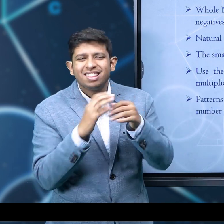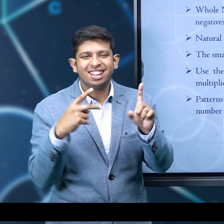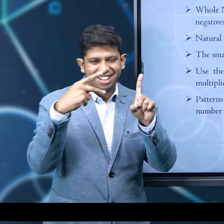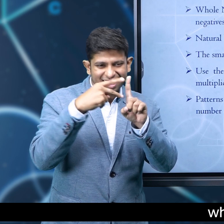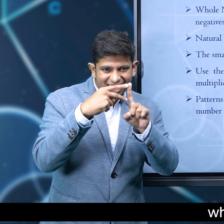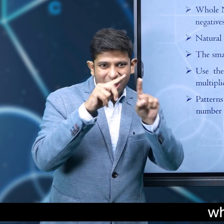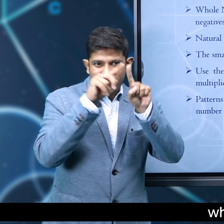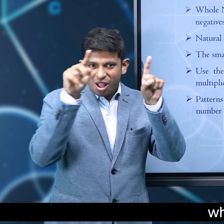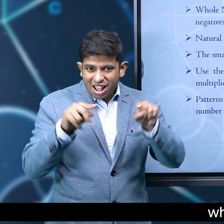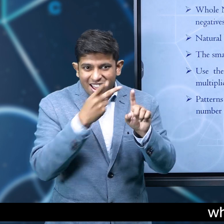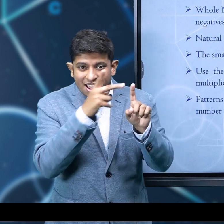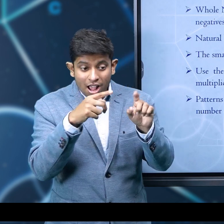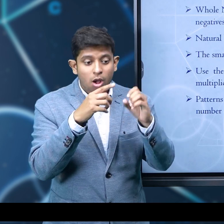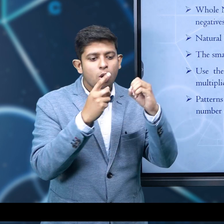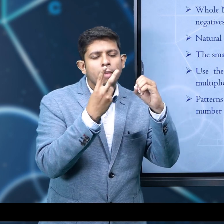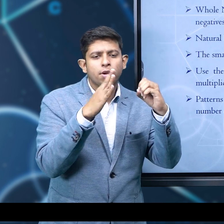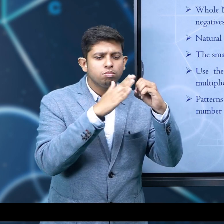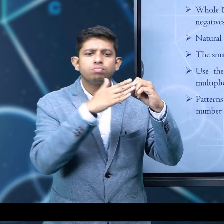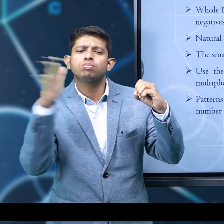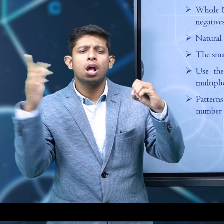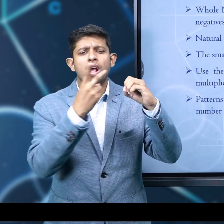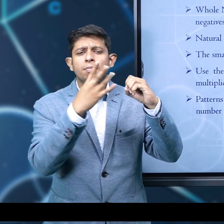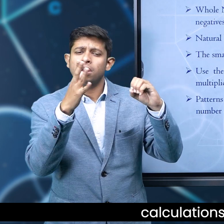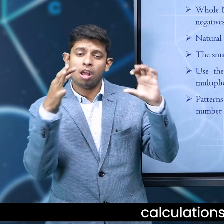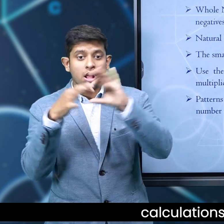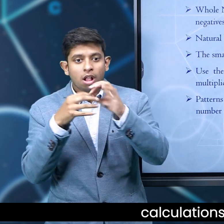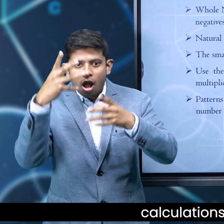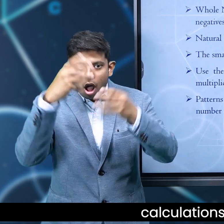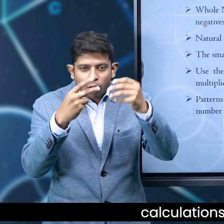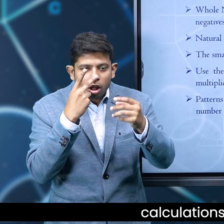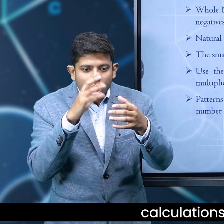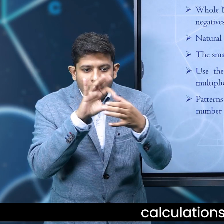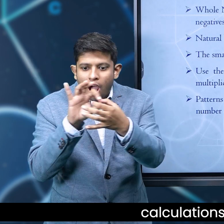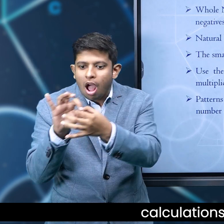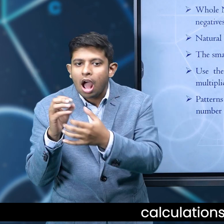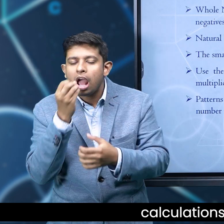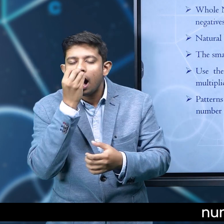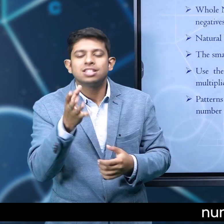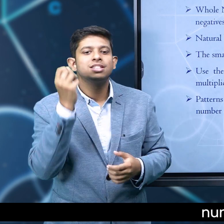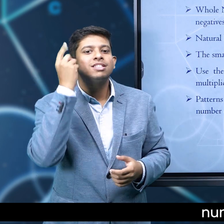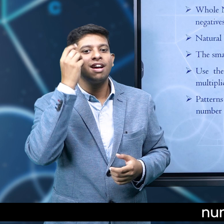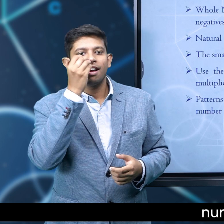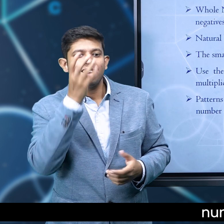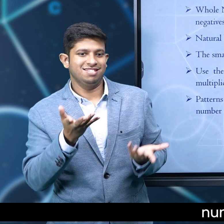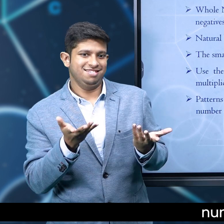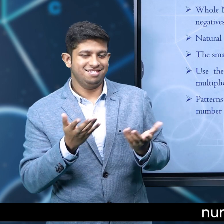Patterns in whole numbers can simplify calculations and help in understanding number relationships.